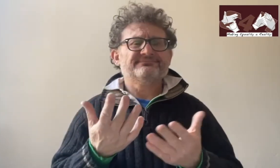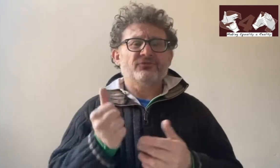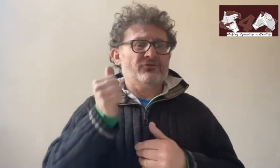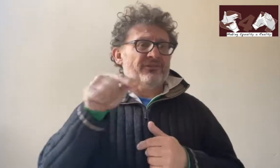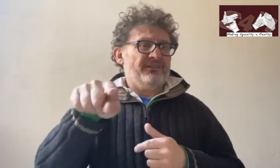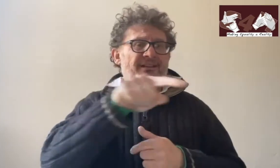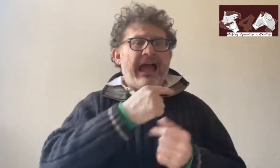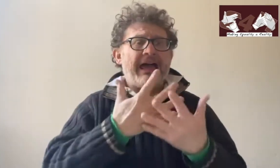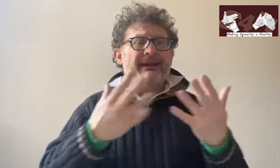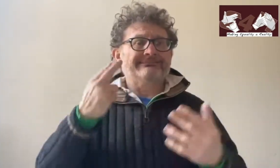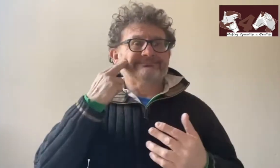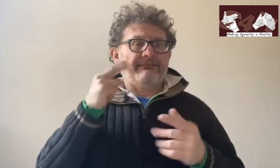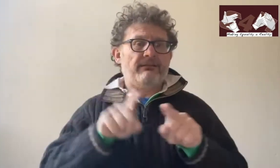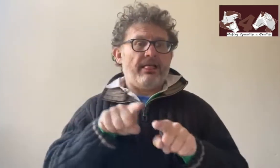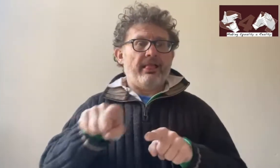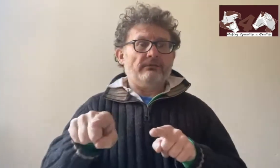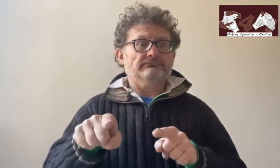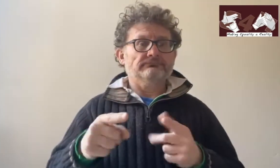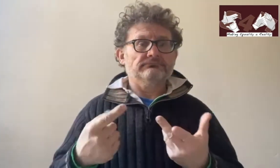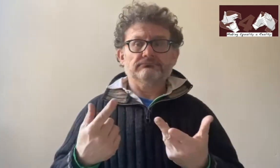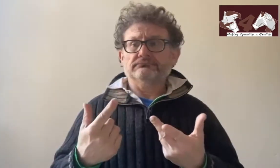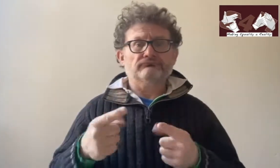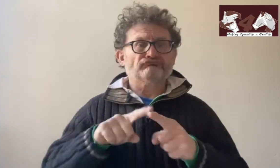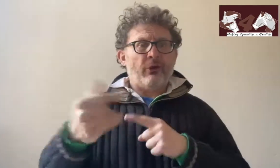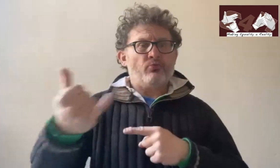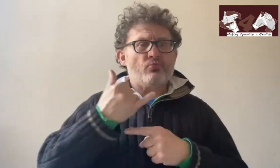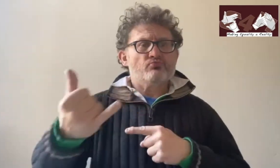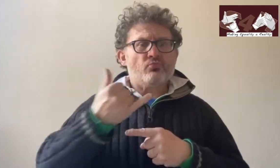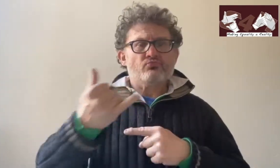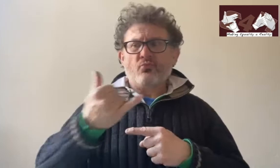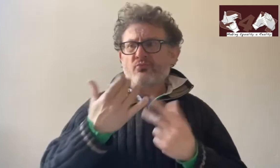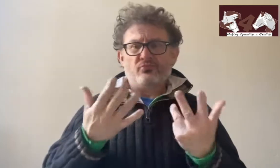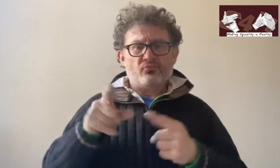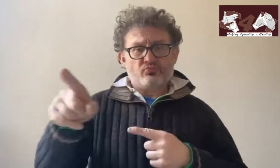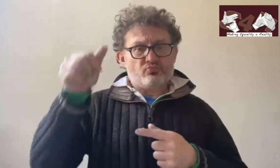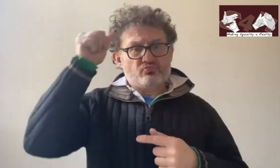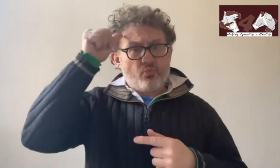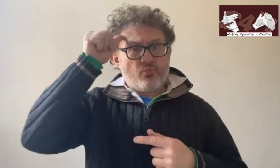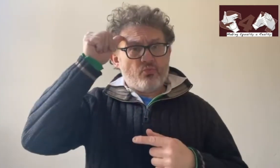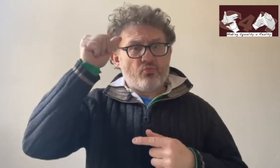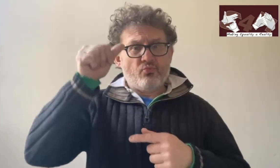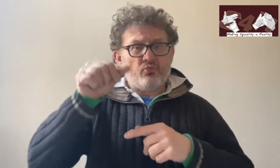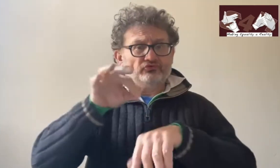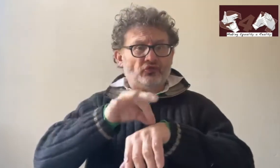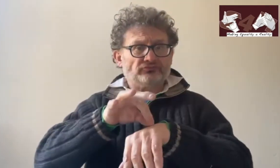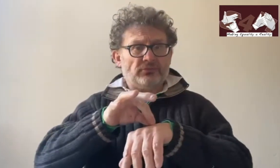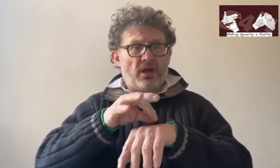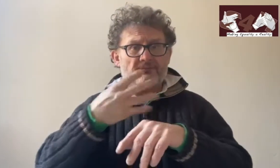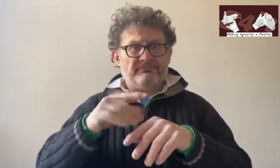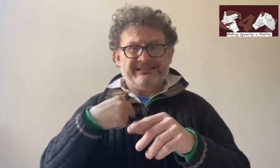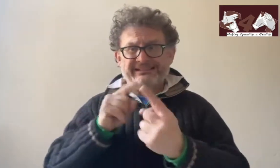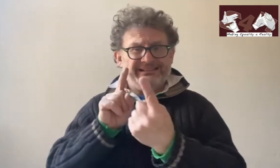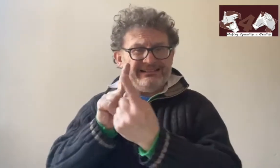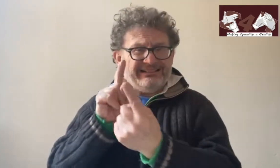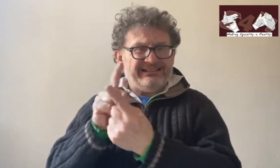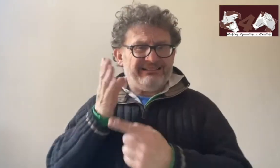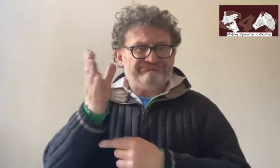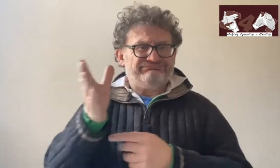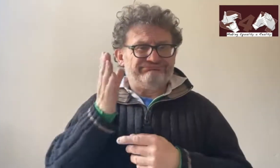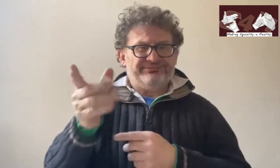jobs properly. I mean, how many deaf people are there out there that are being treated like that, receiving phone calls when they can't hear them?